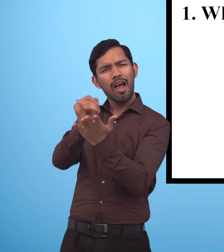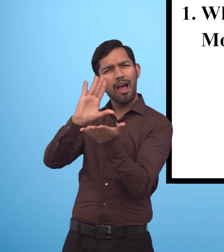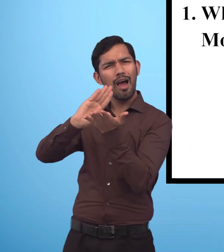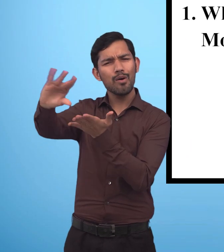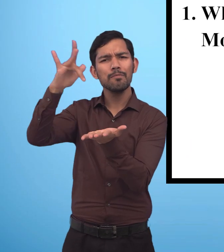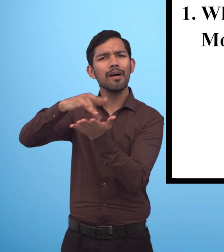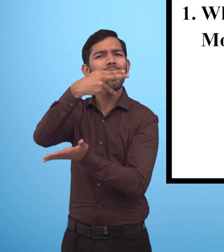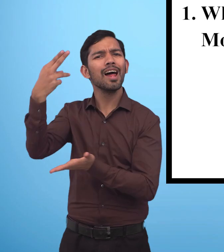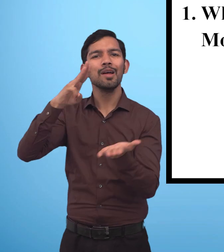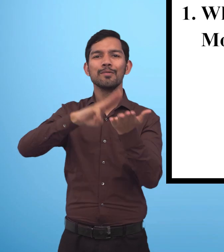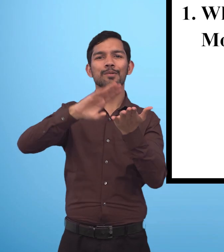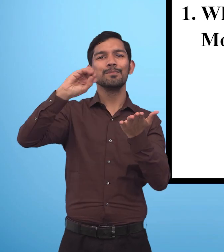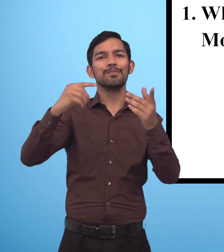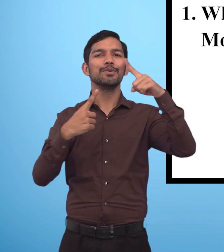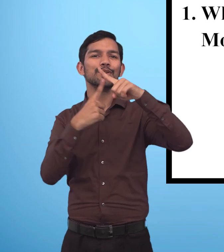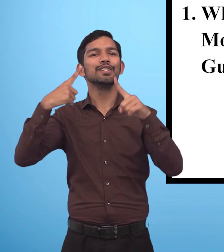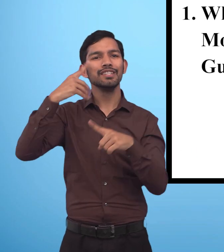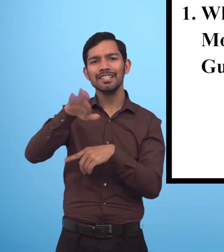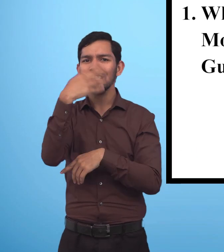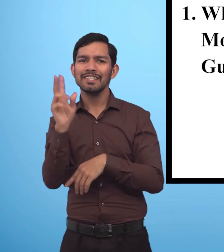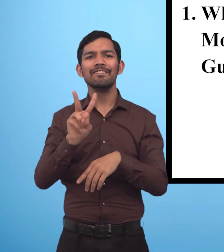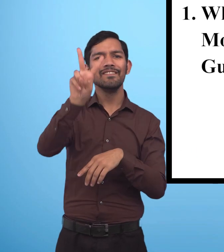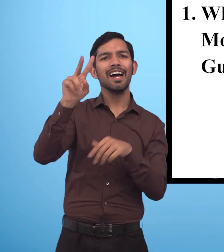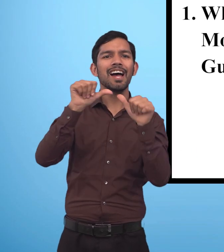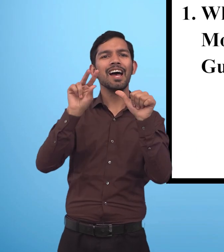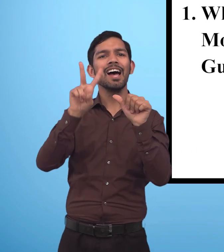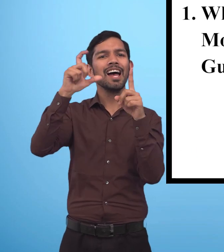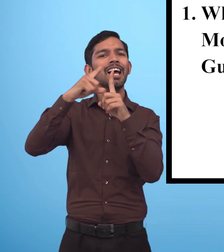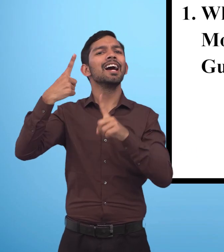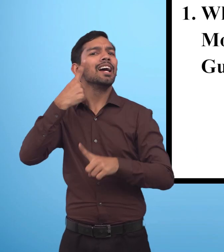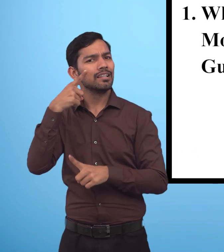room in Moti Wawadi village, Bhavnagar, Gujarat,